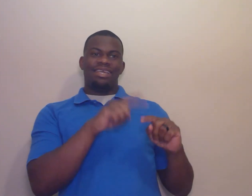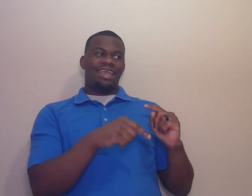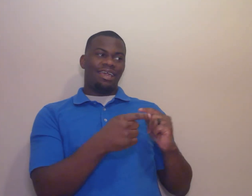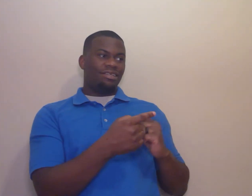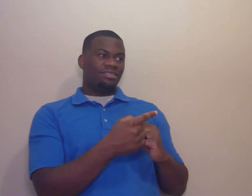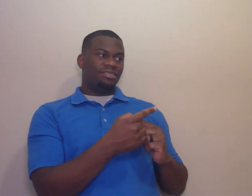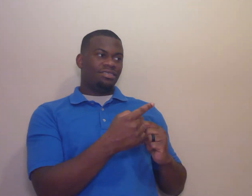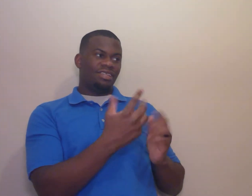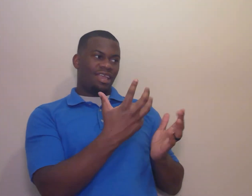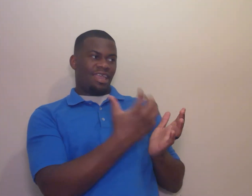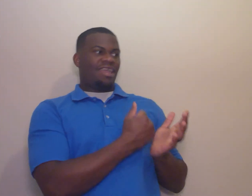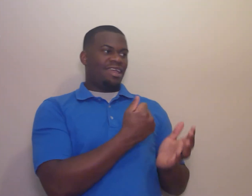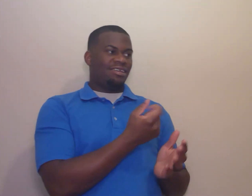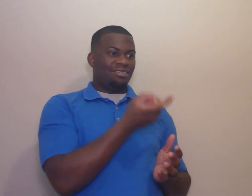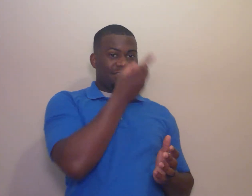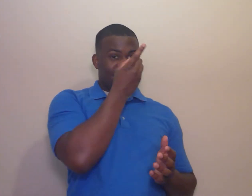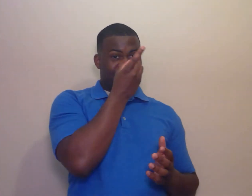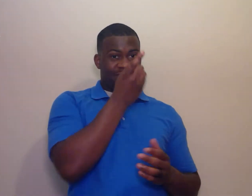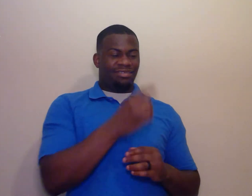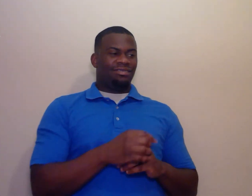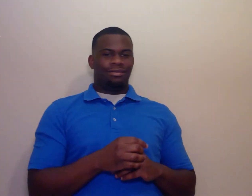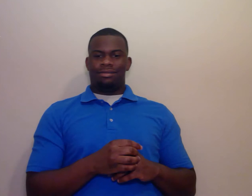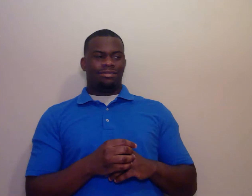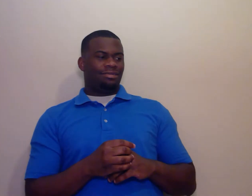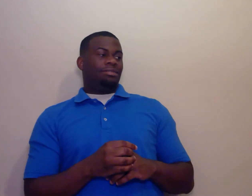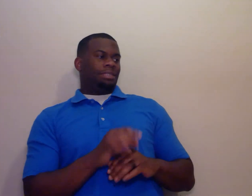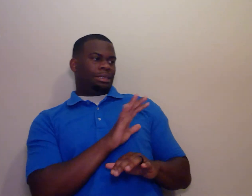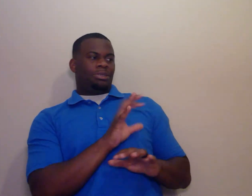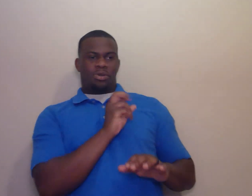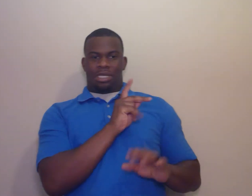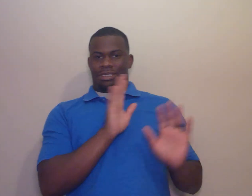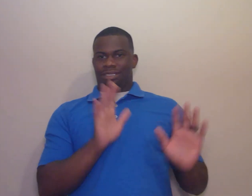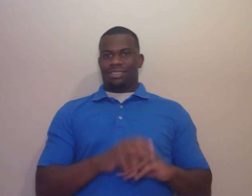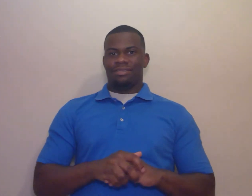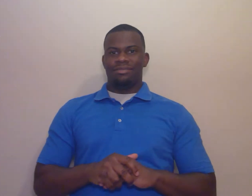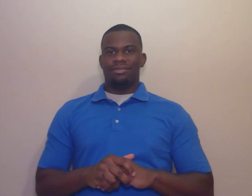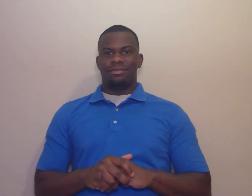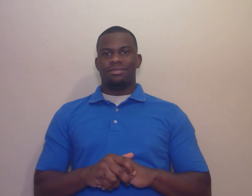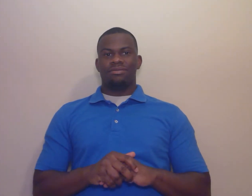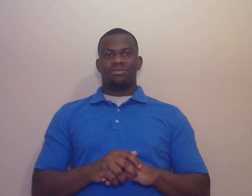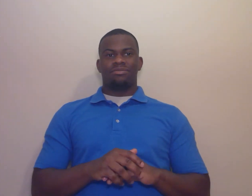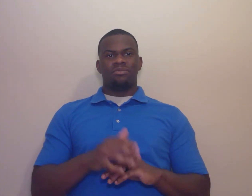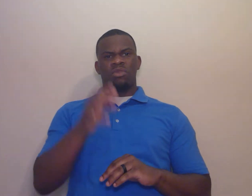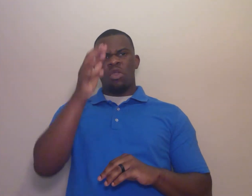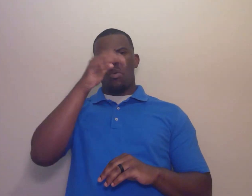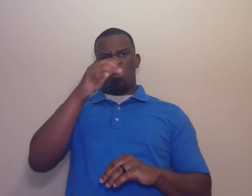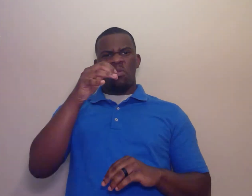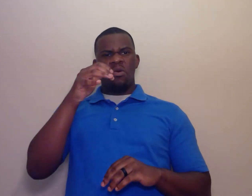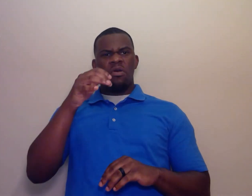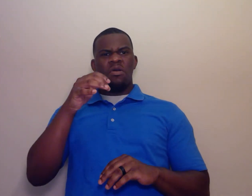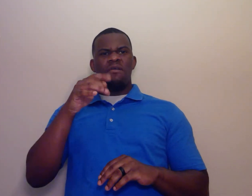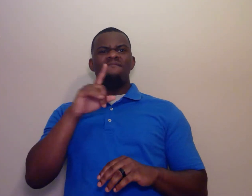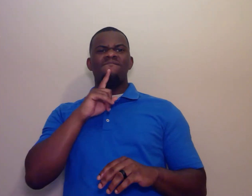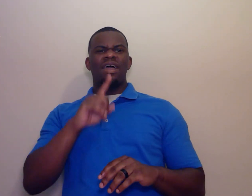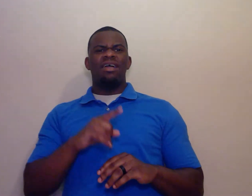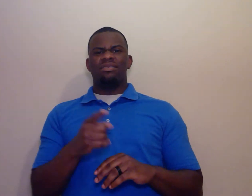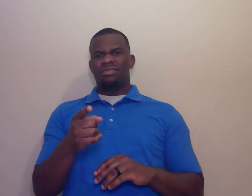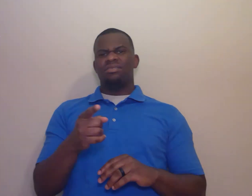to tick territory in wooded areas. A weird additional factor that's helped spread Lyme disease is the recent abundance of acorns